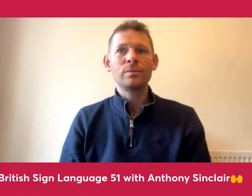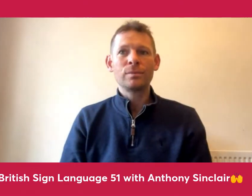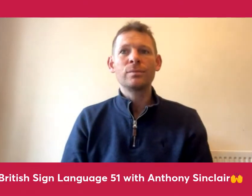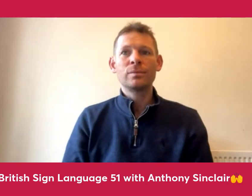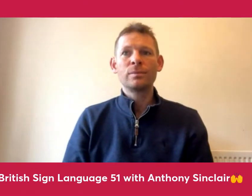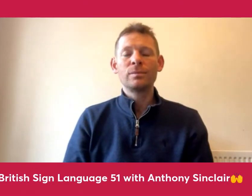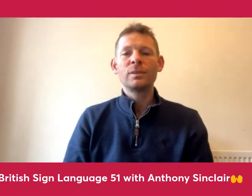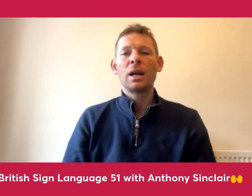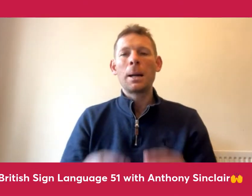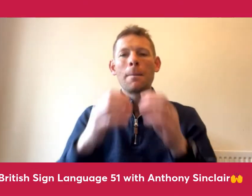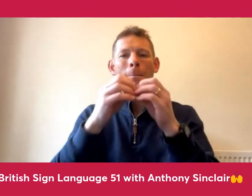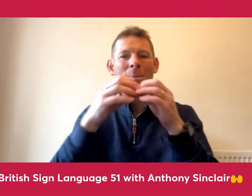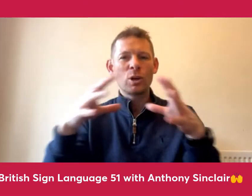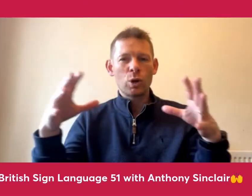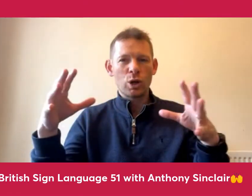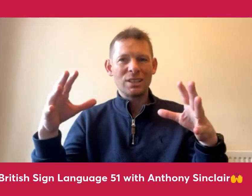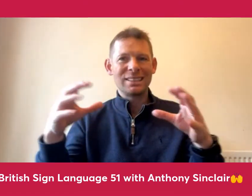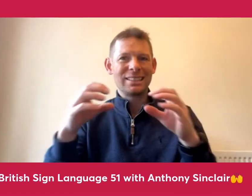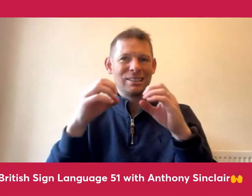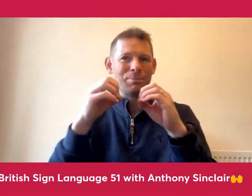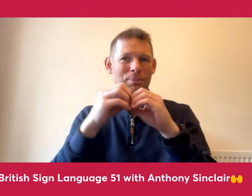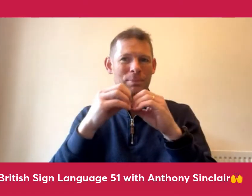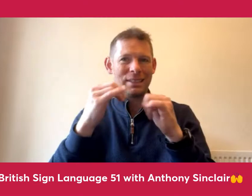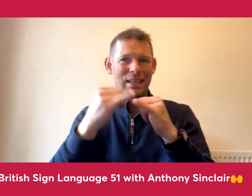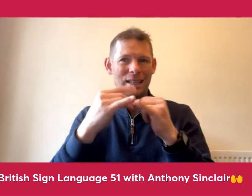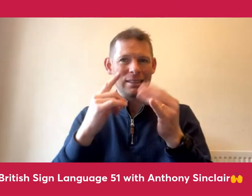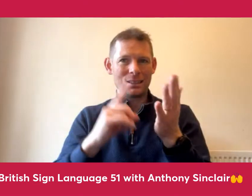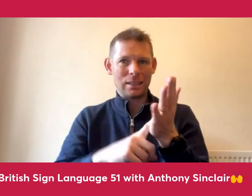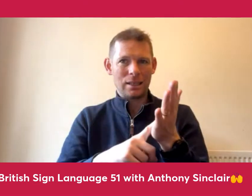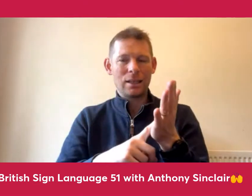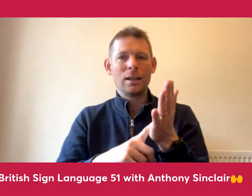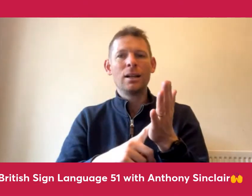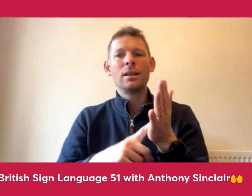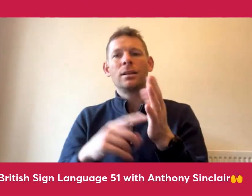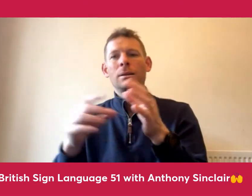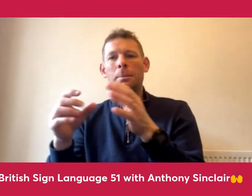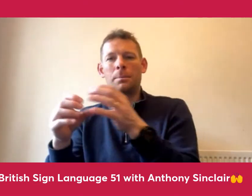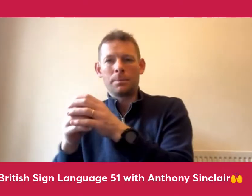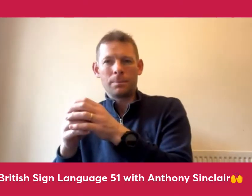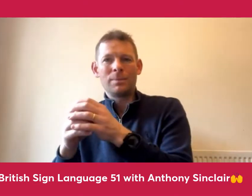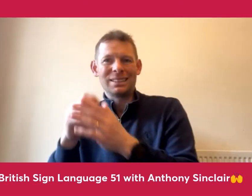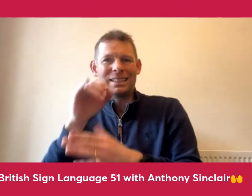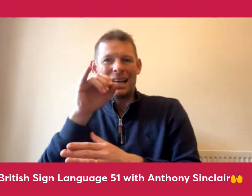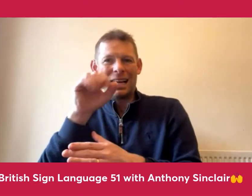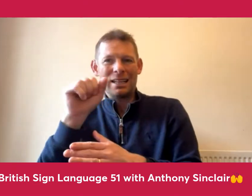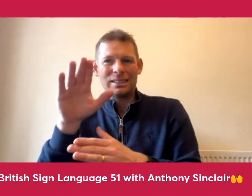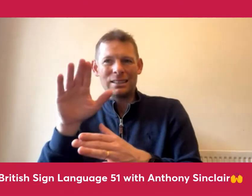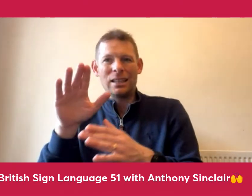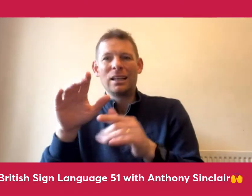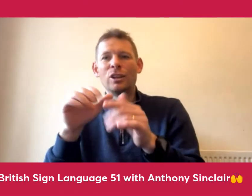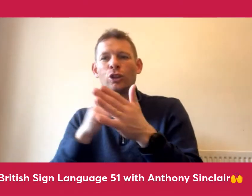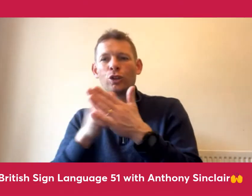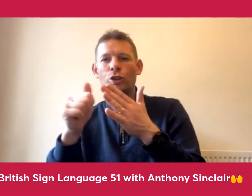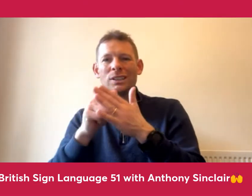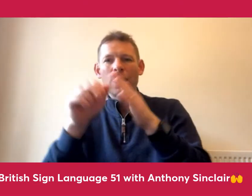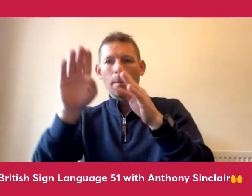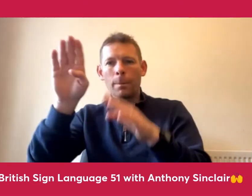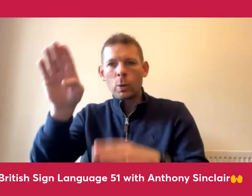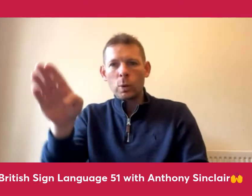mentioned, have two sign languages. The majority of people use British Sign Language or BSL, and then there is a small minority